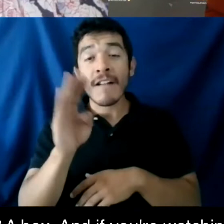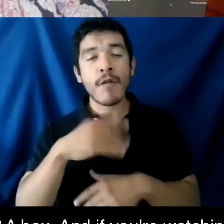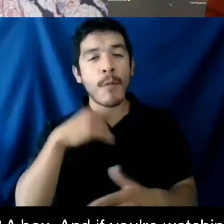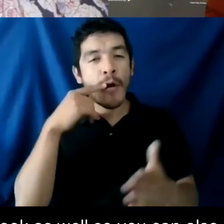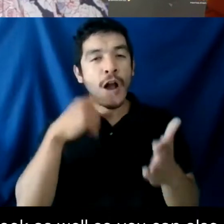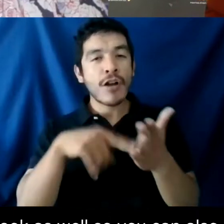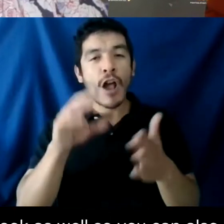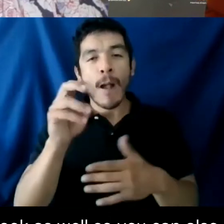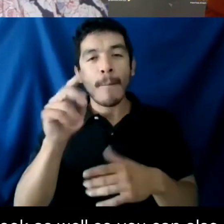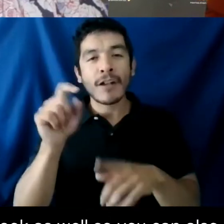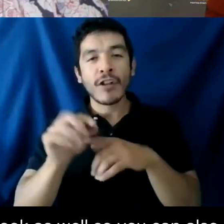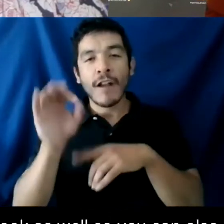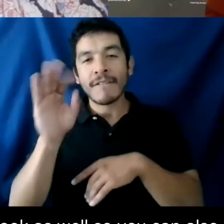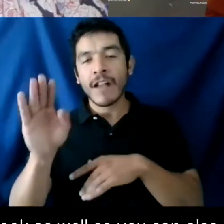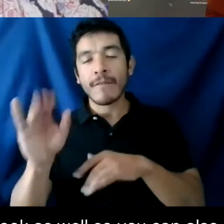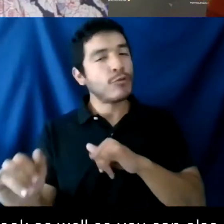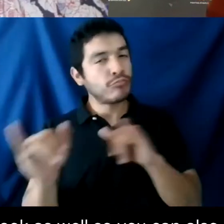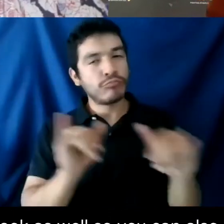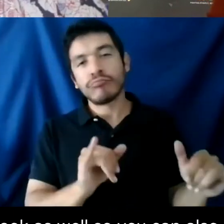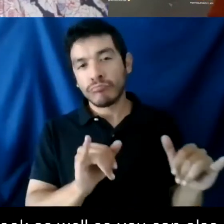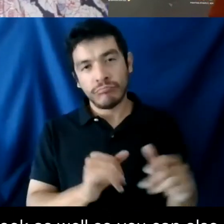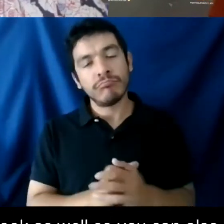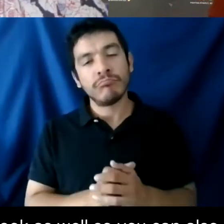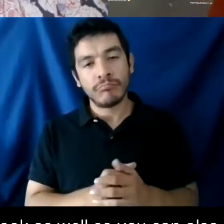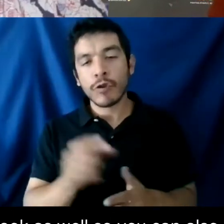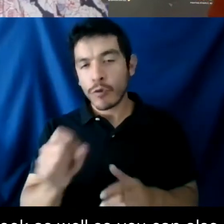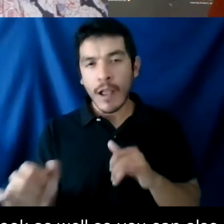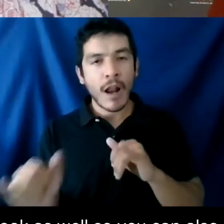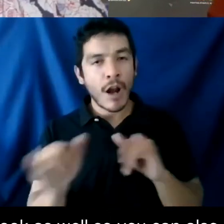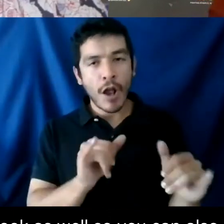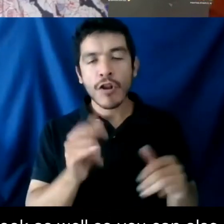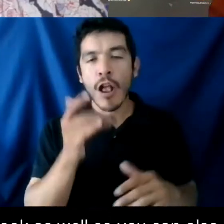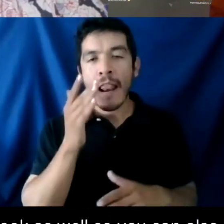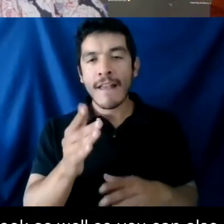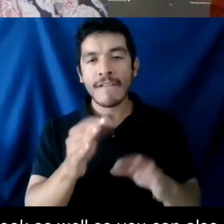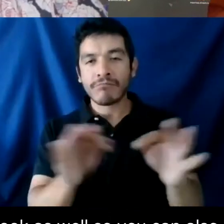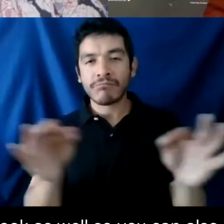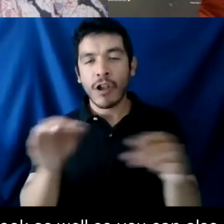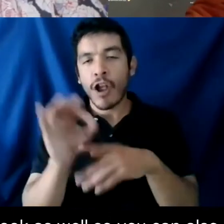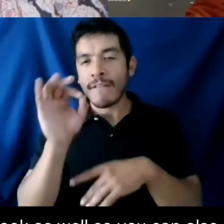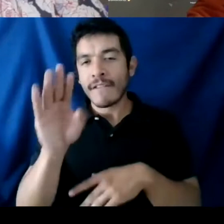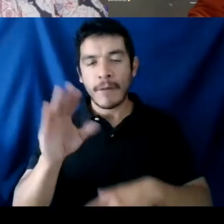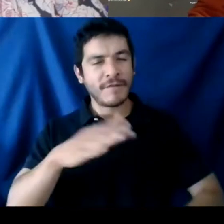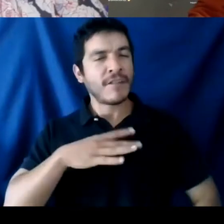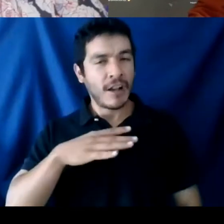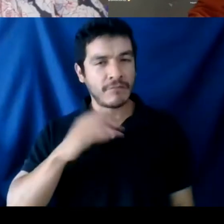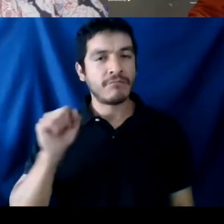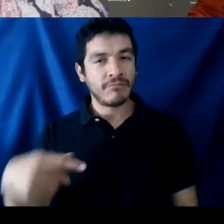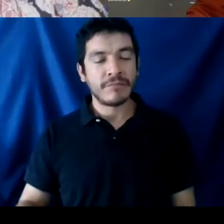the comments on Facebook as well. So you can also leave a comment and ask a question that way.